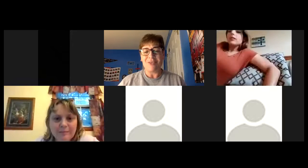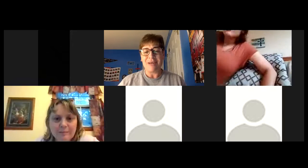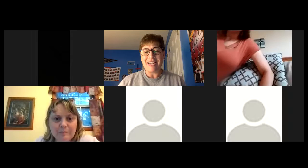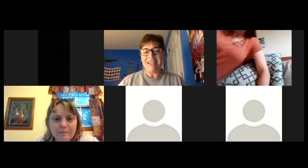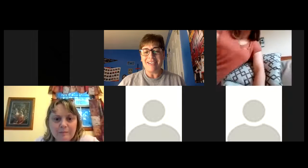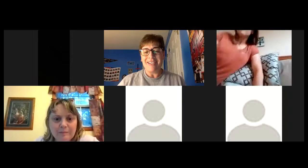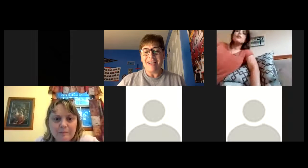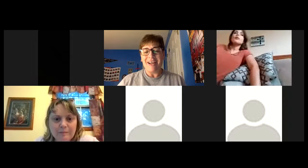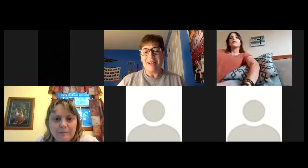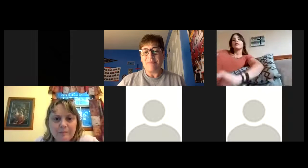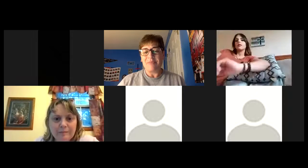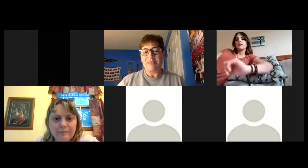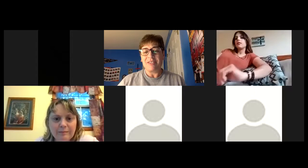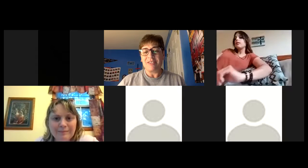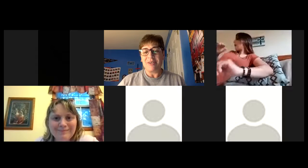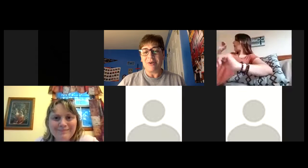hey, Joanne.